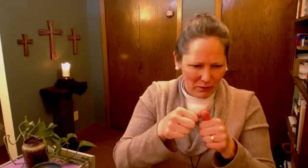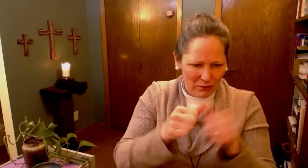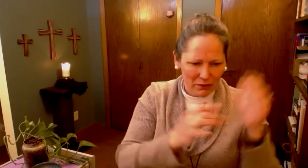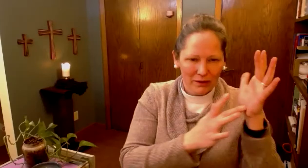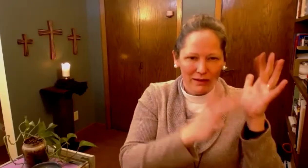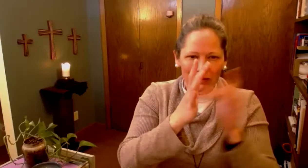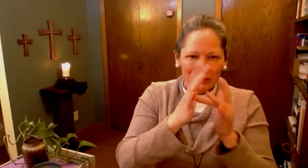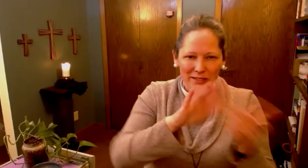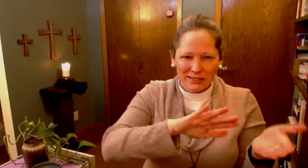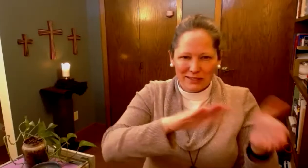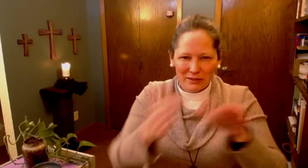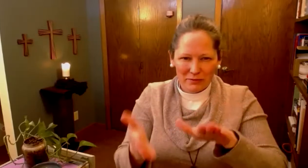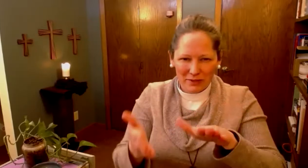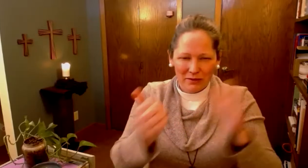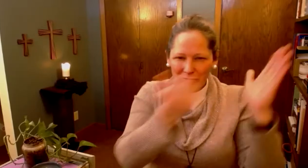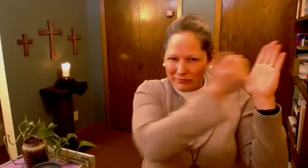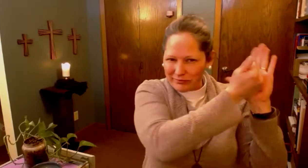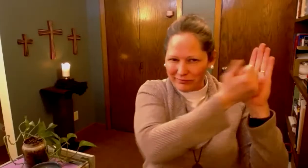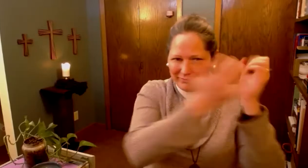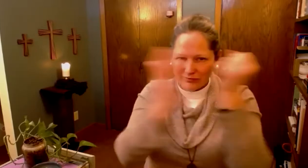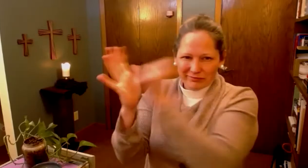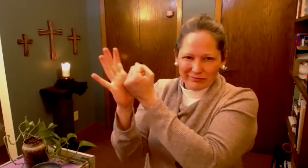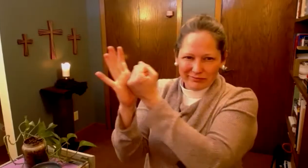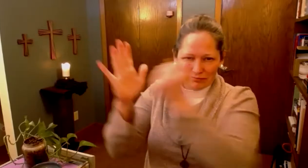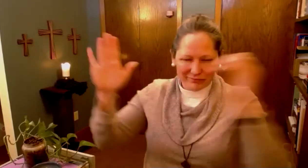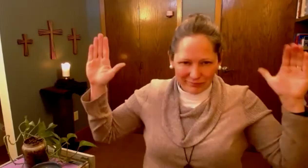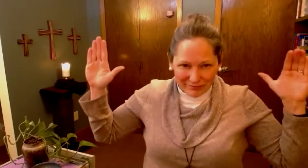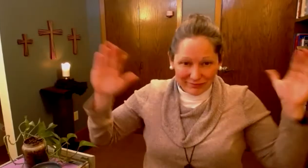remind us that by the cross of our Lord Jesus Christ,